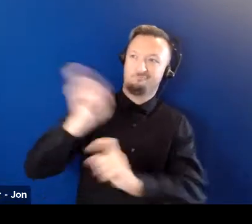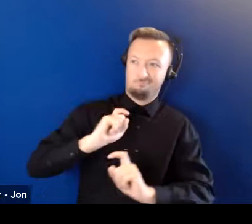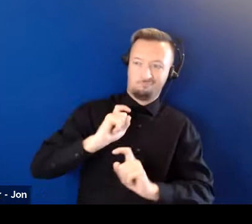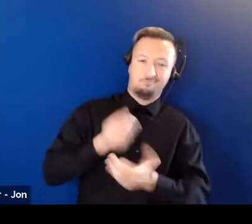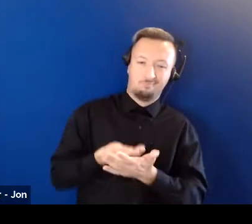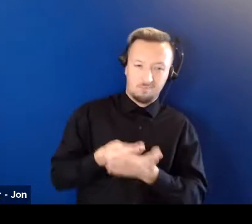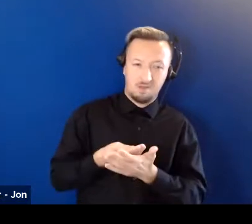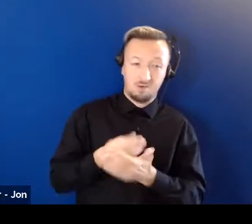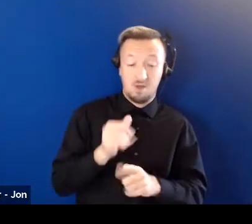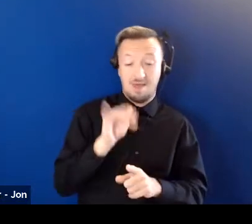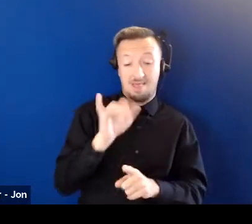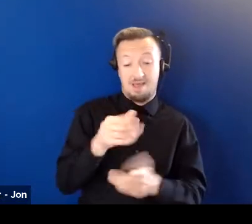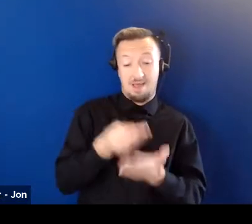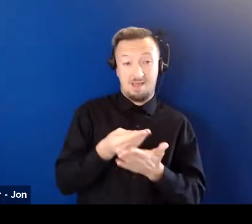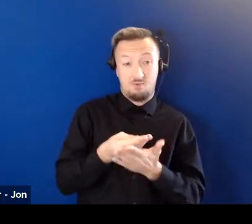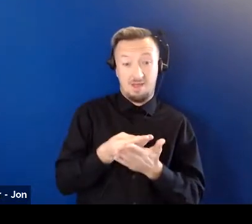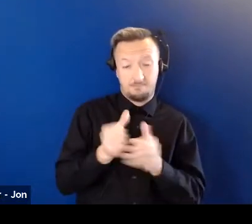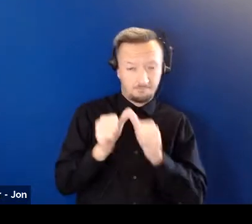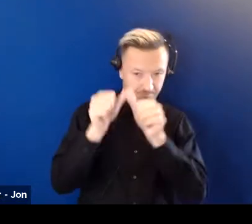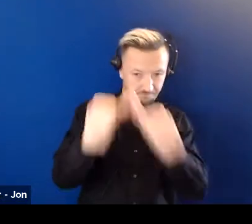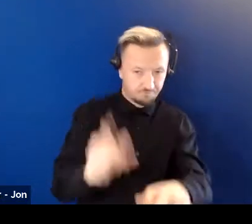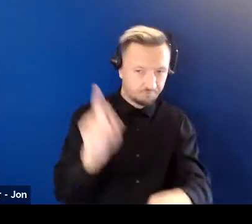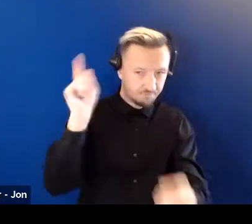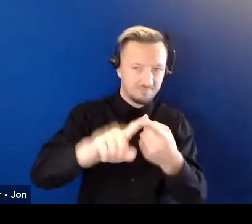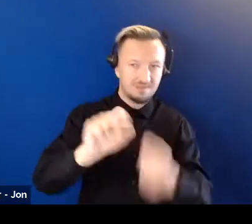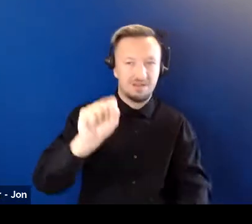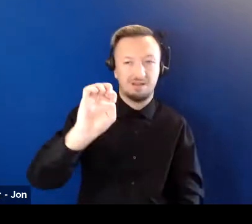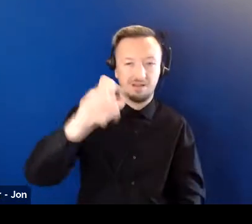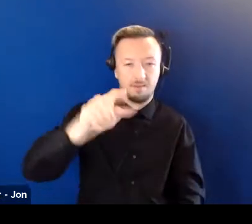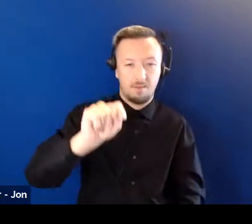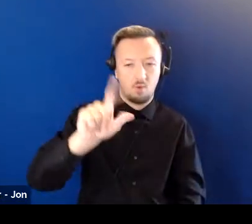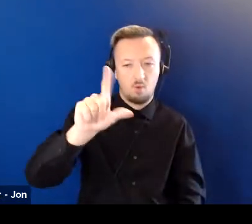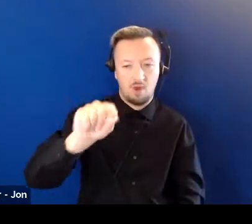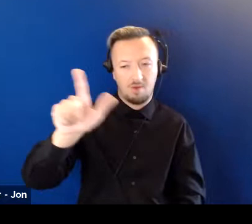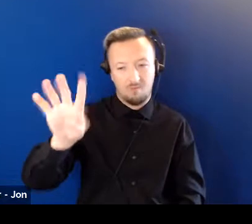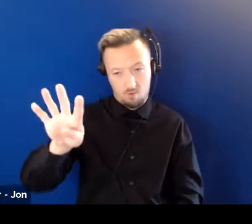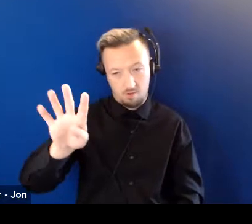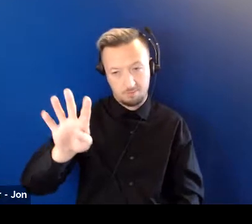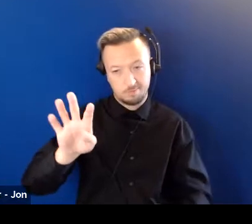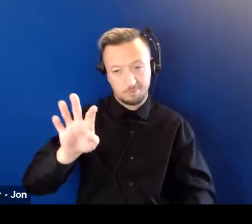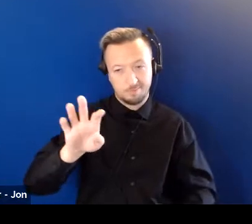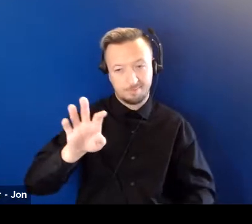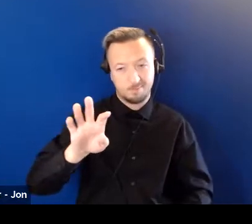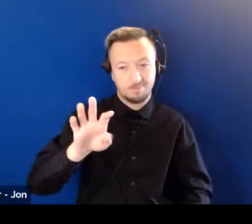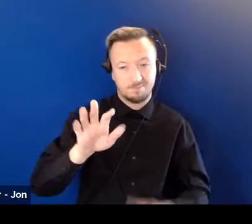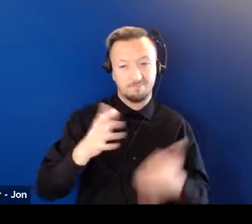through September 2024. And with that said, we're going to shift